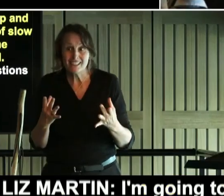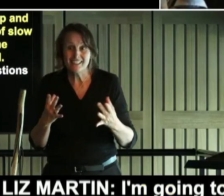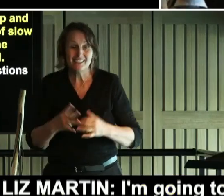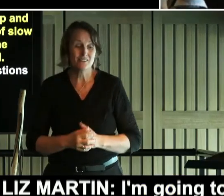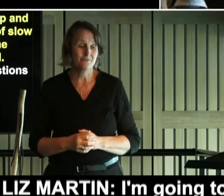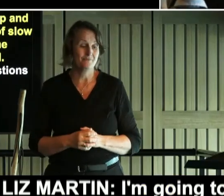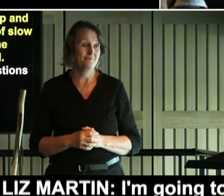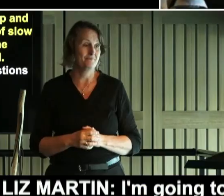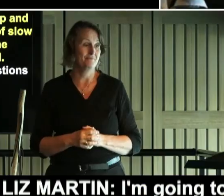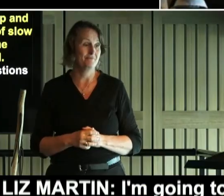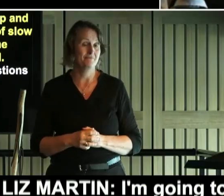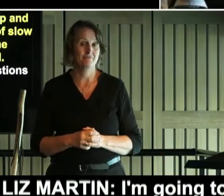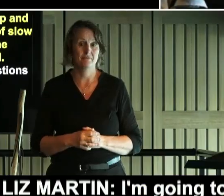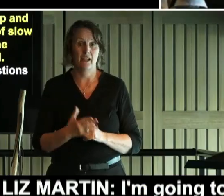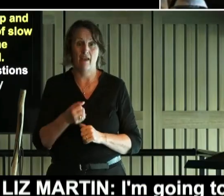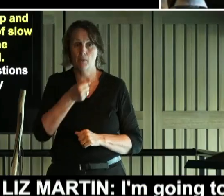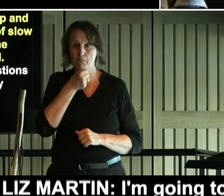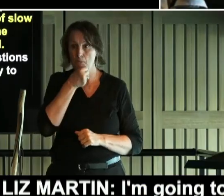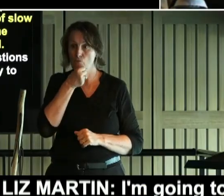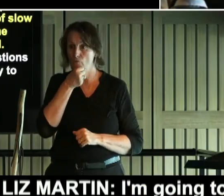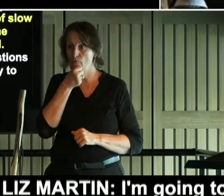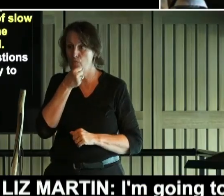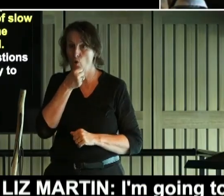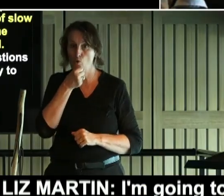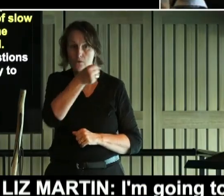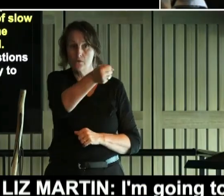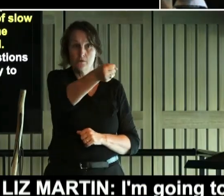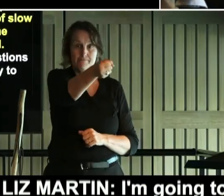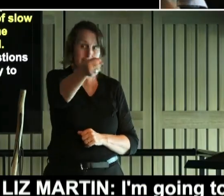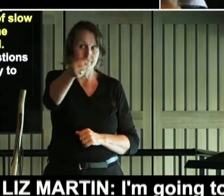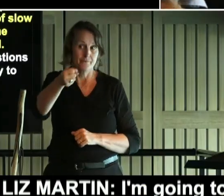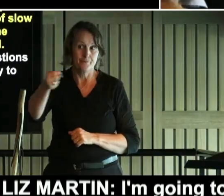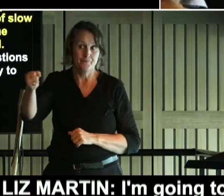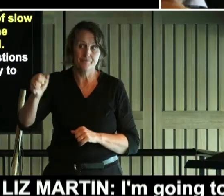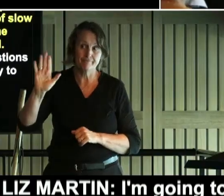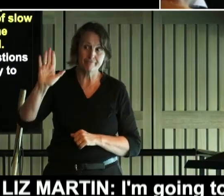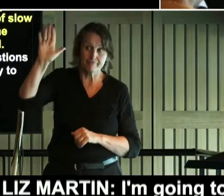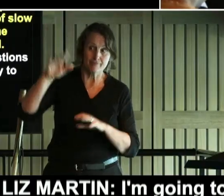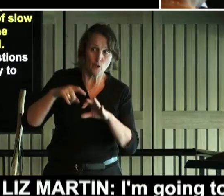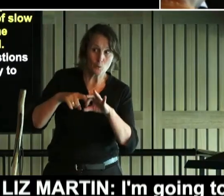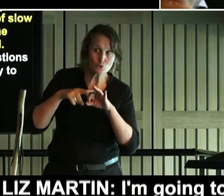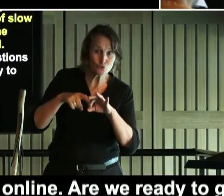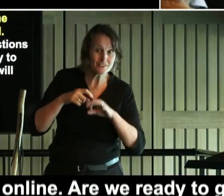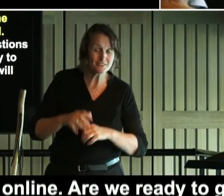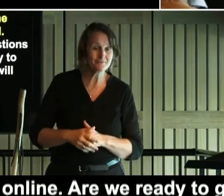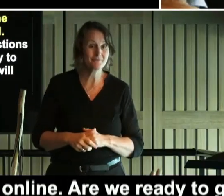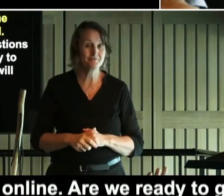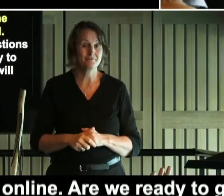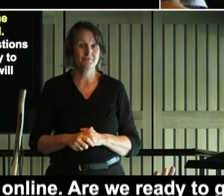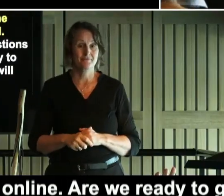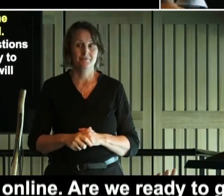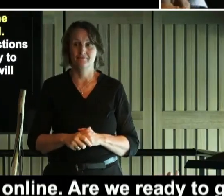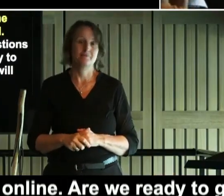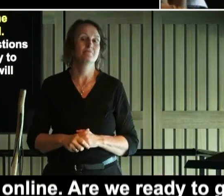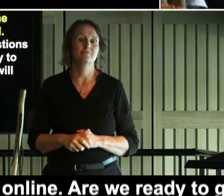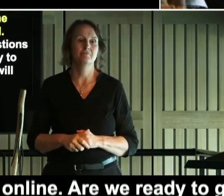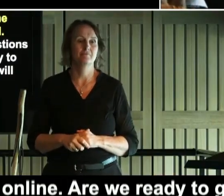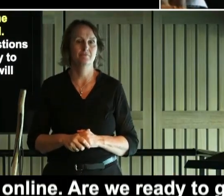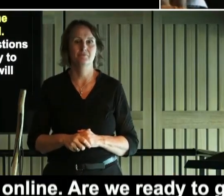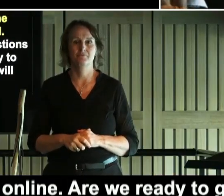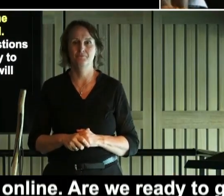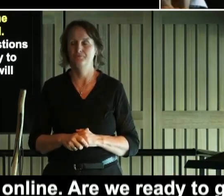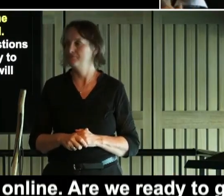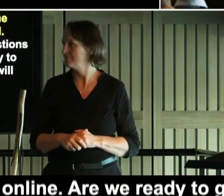have a microphone that will come to you. Do we have any questions in the room? Yes.